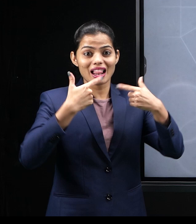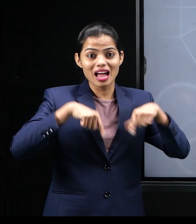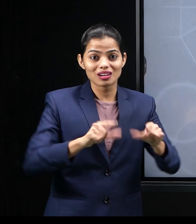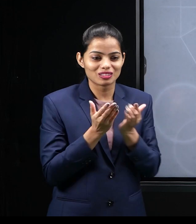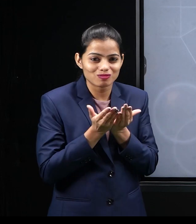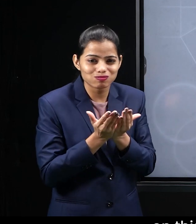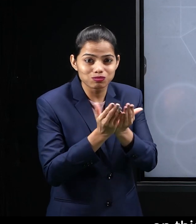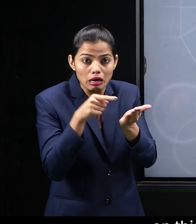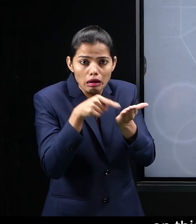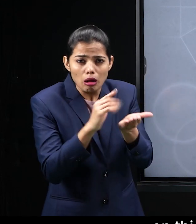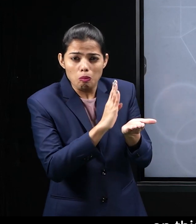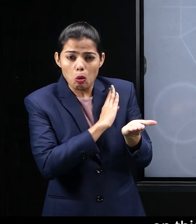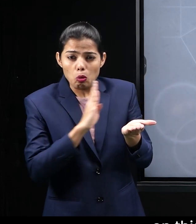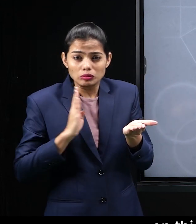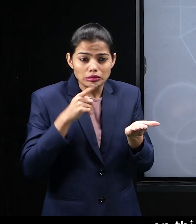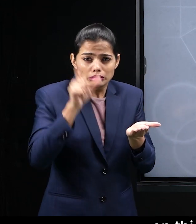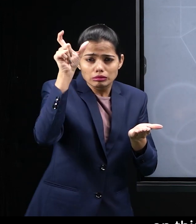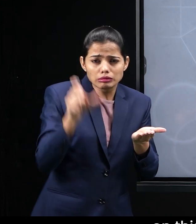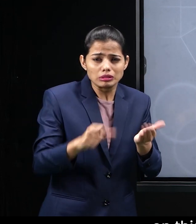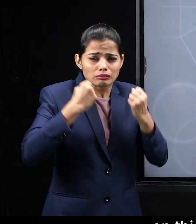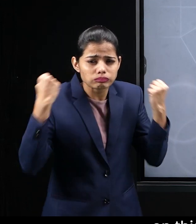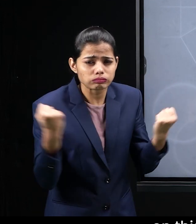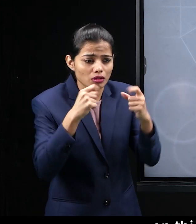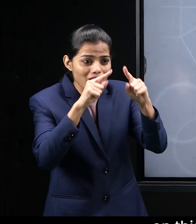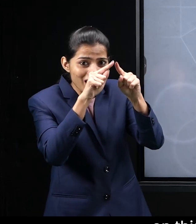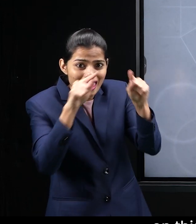Let's embark on this triangular adventure together.